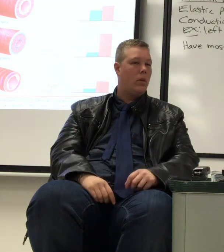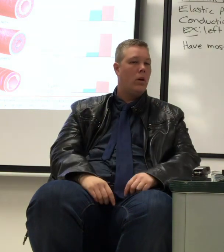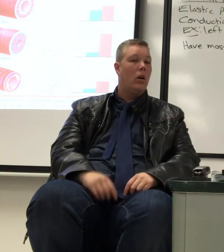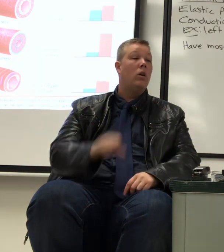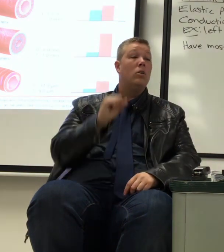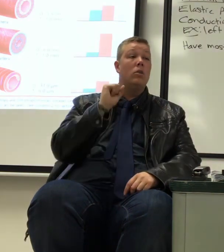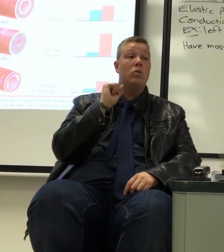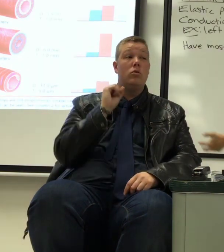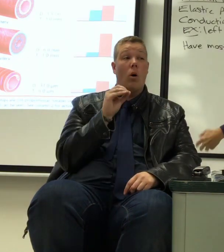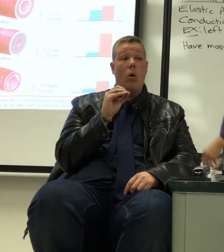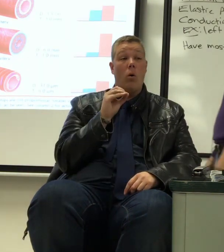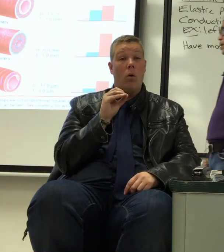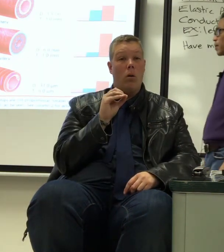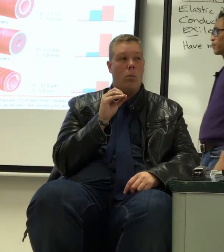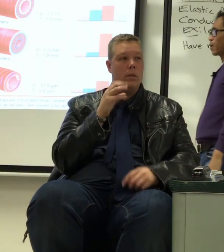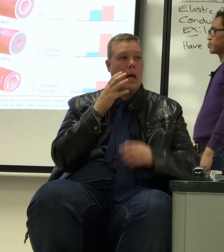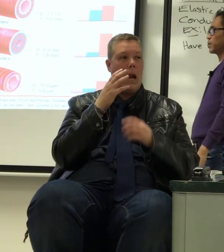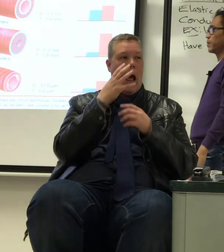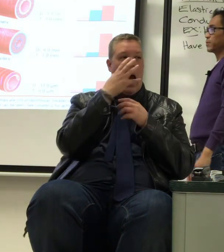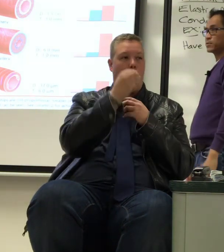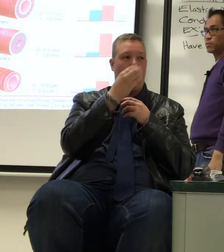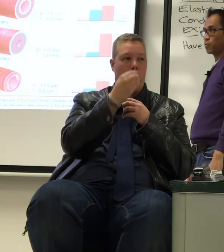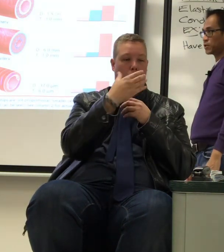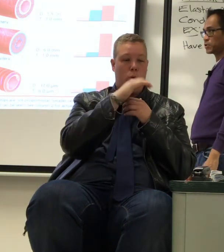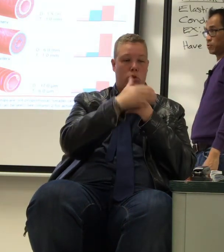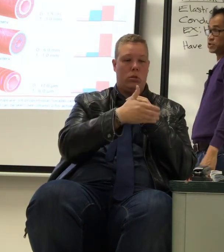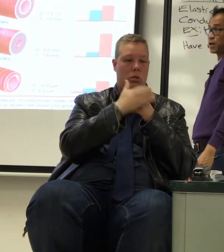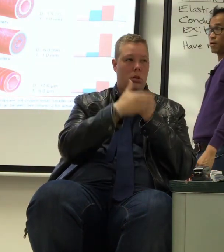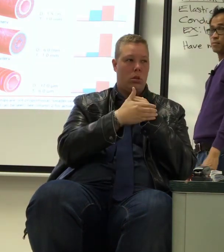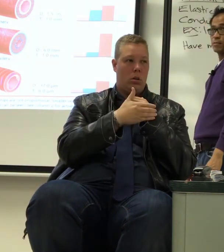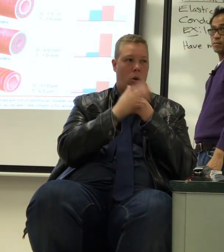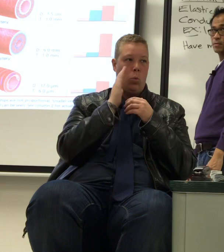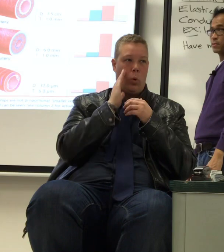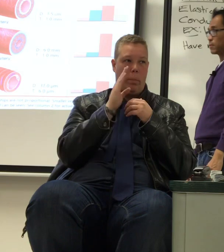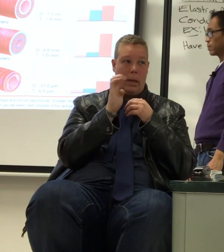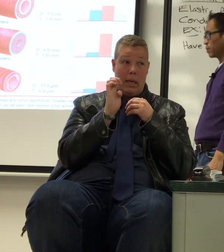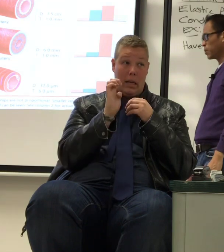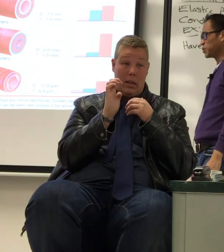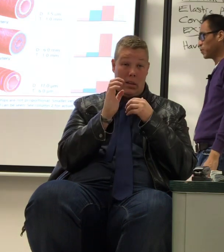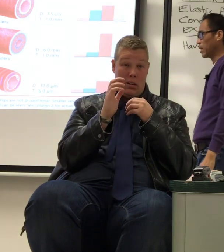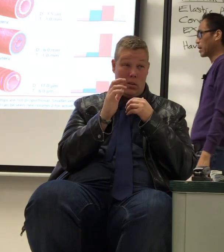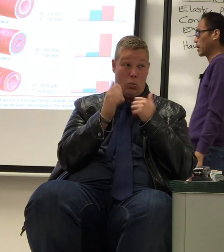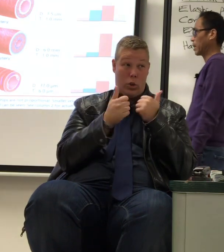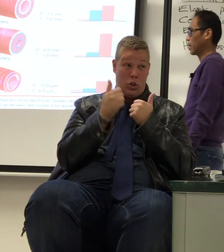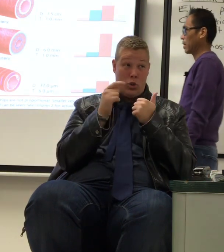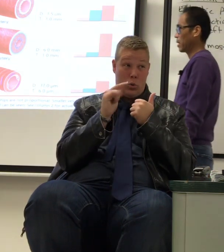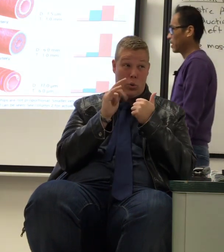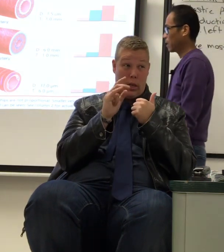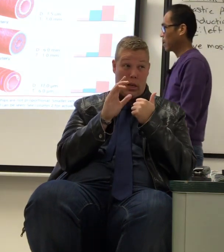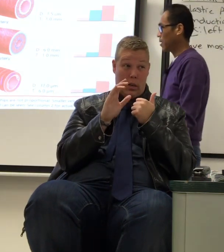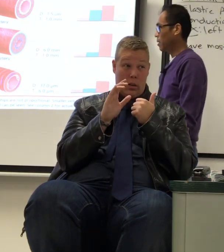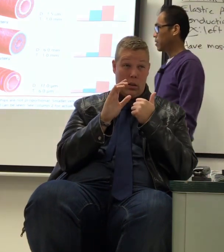So, what's the outermost layer for arterioles? Which coat? Which tunic?